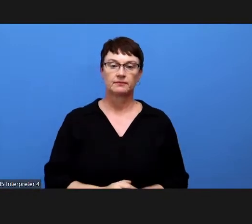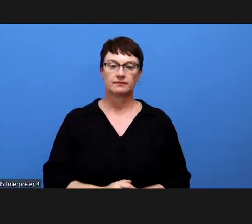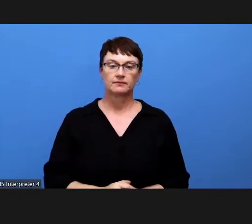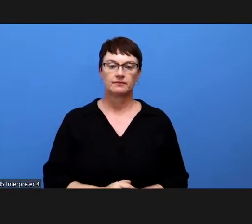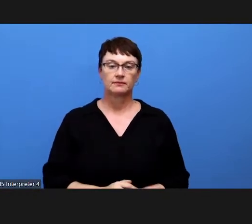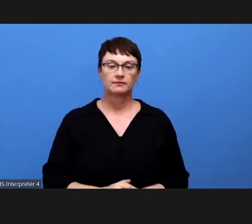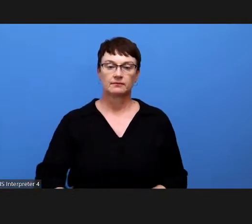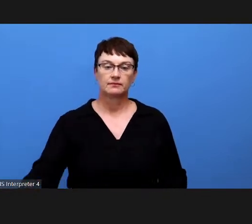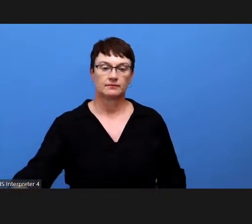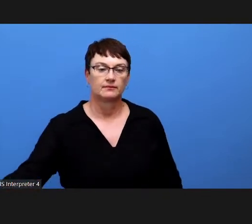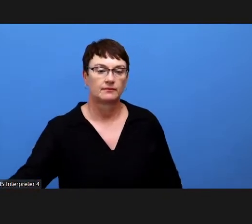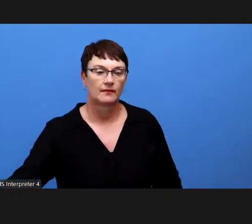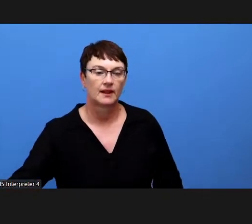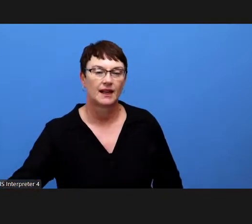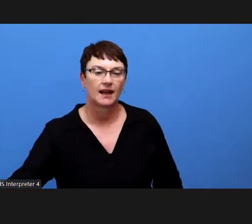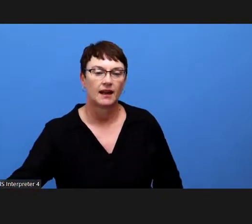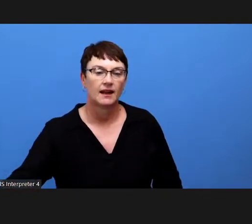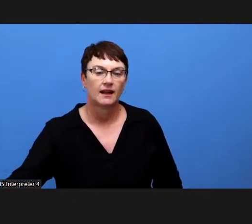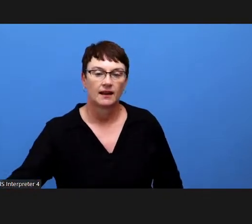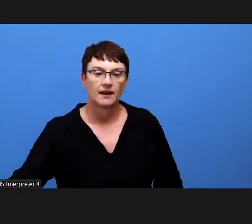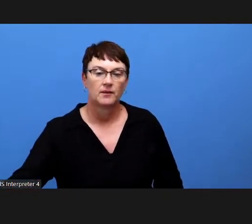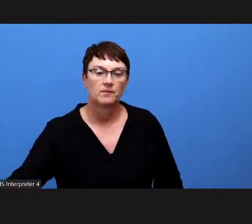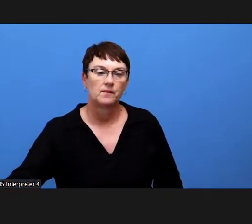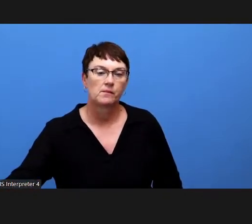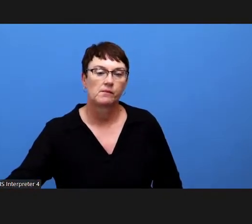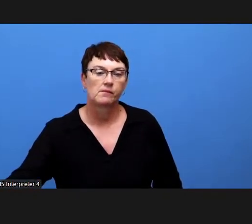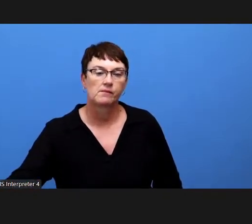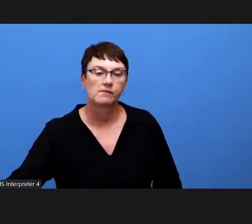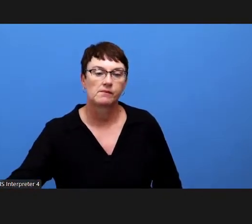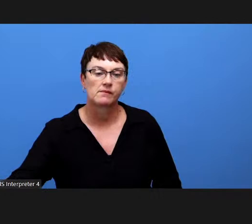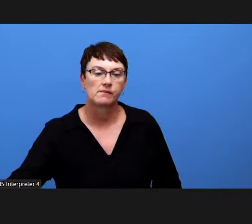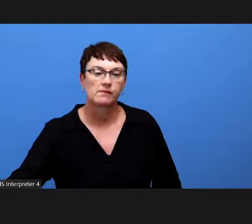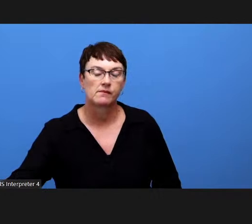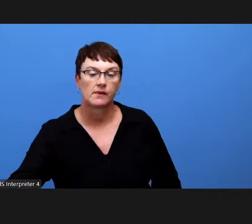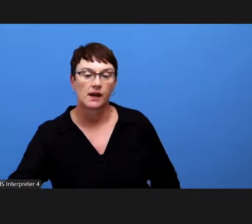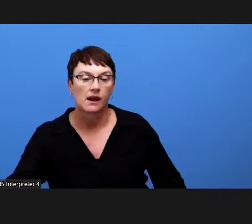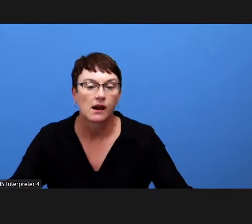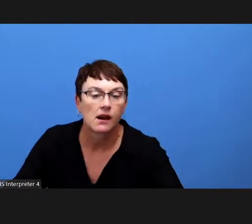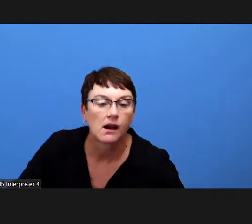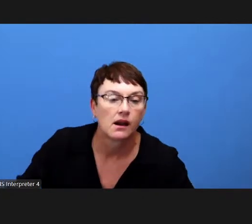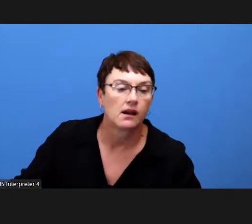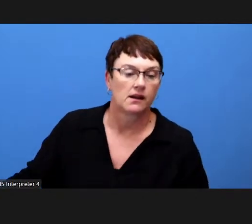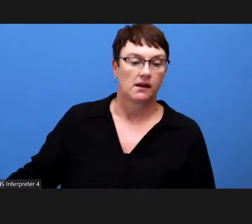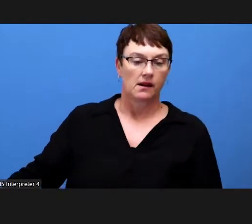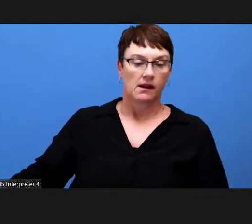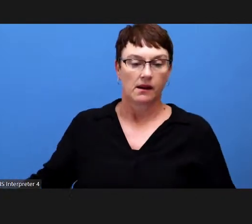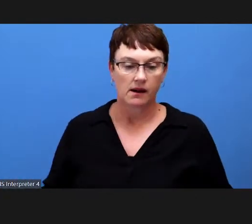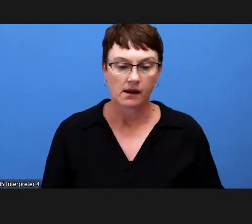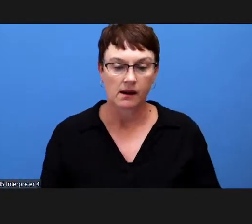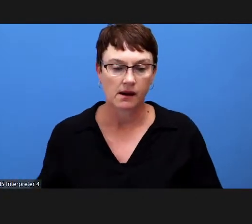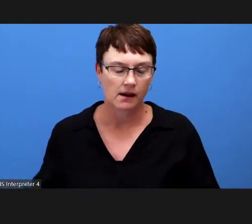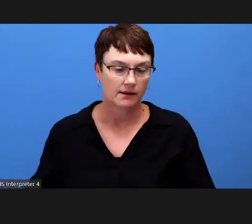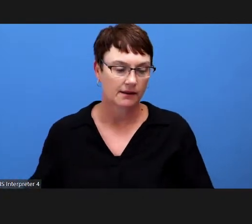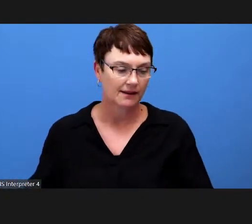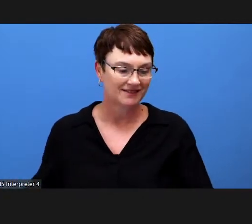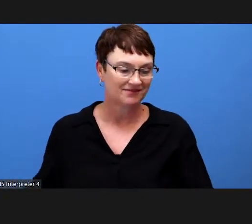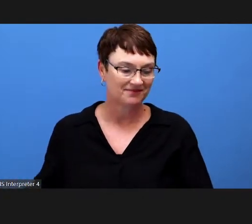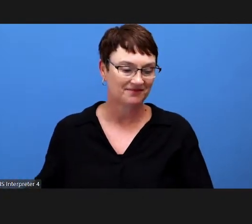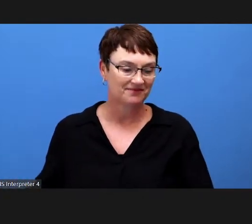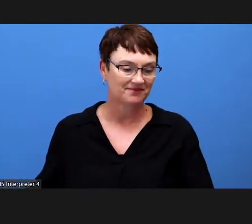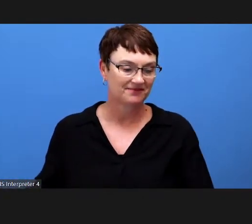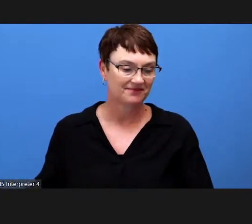to data. And I want to pose a question. most of the